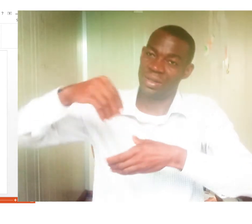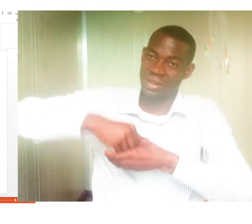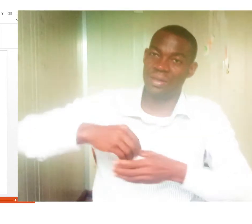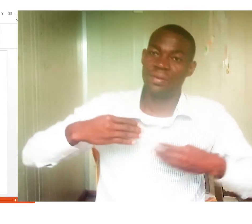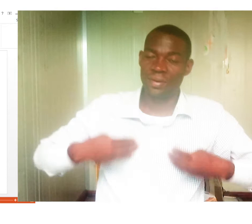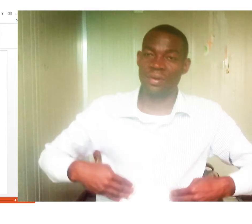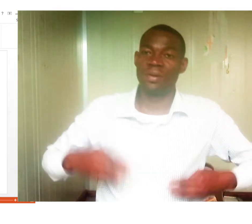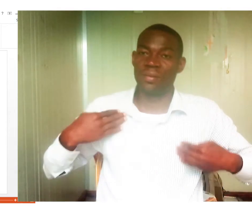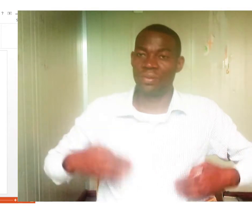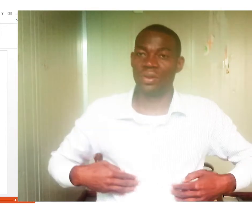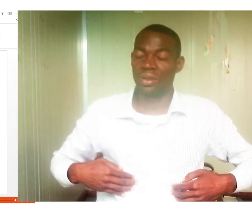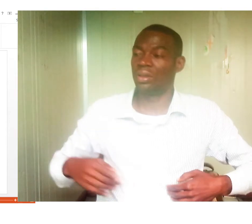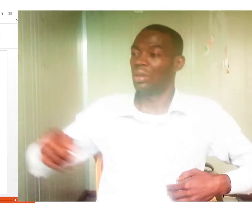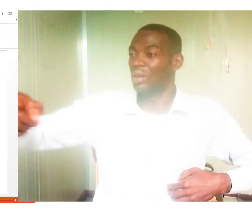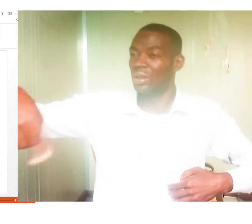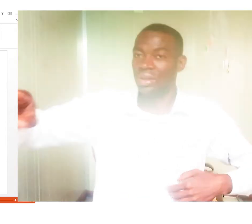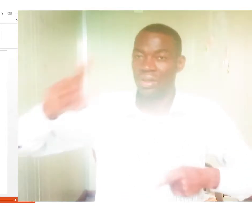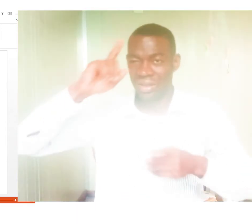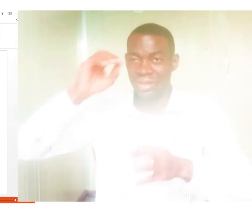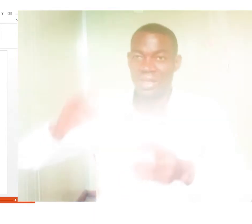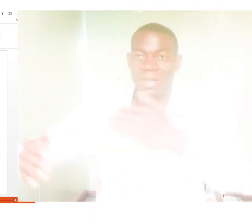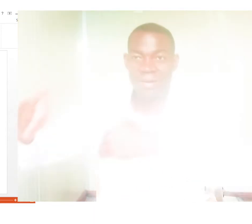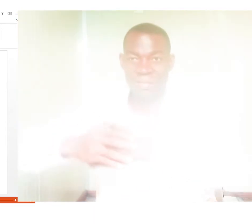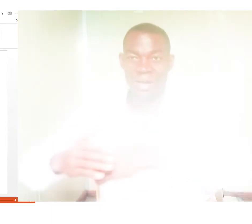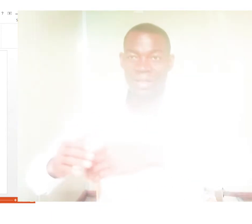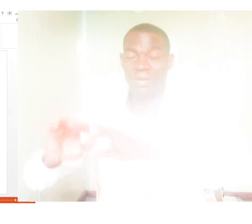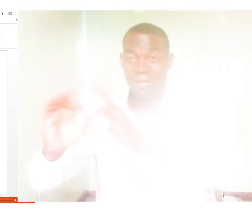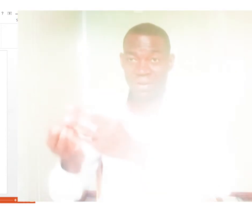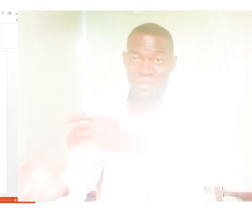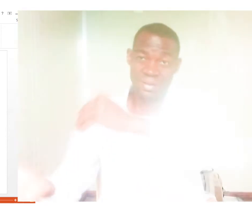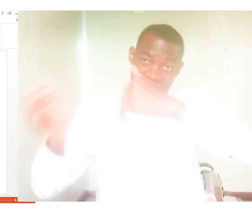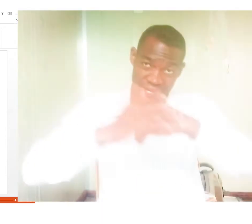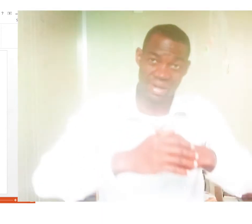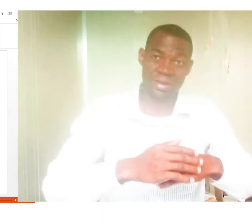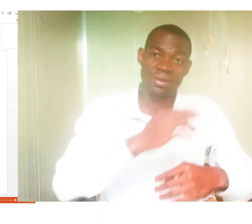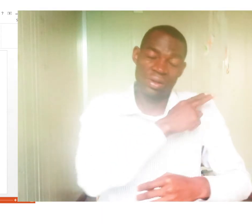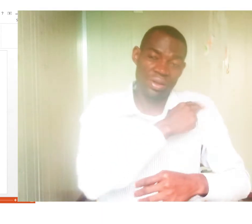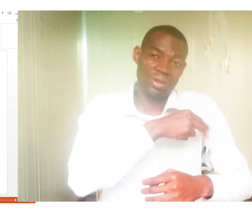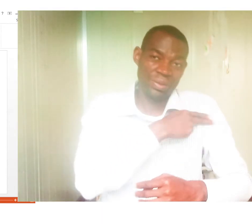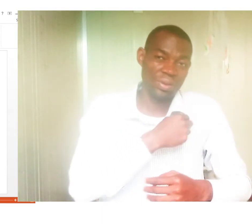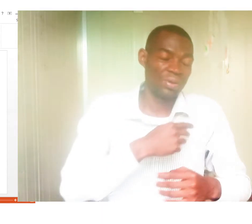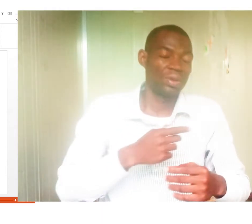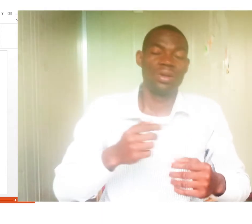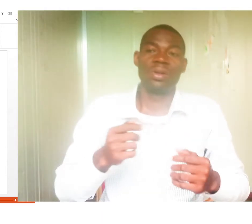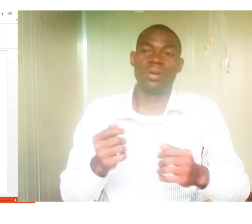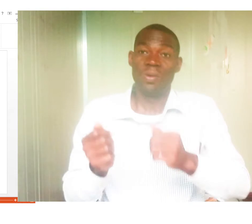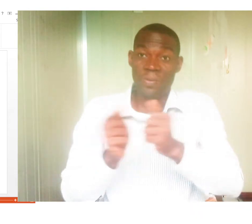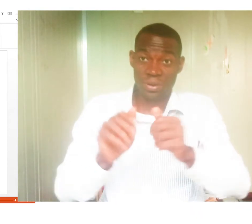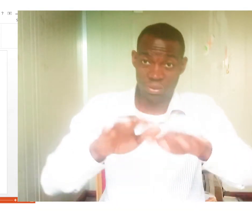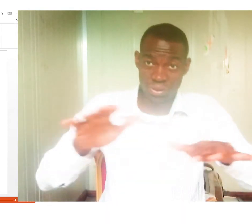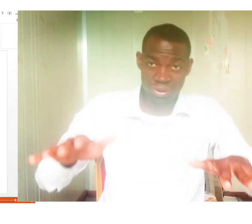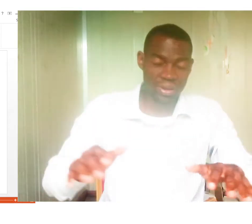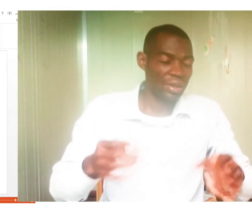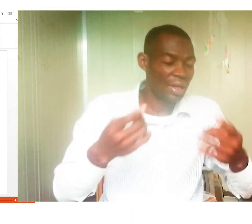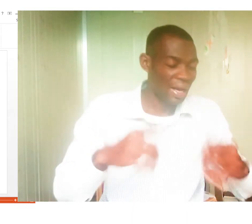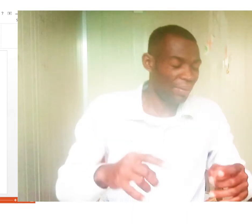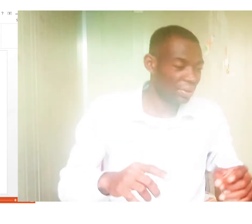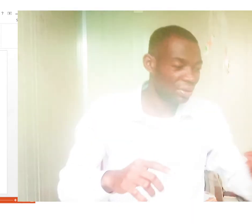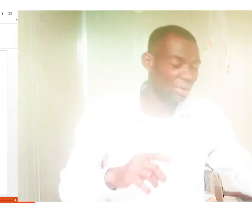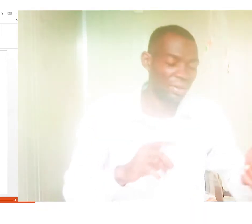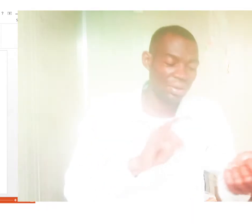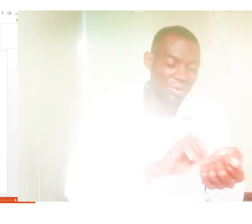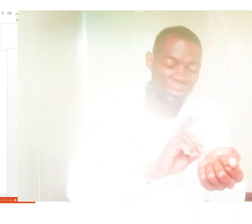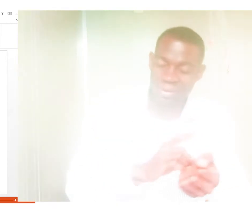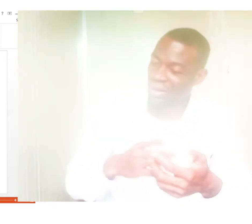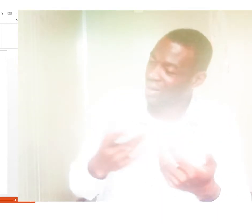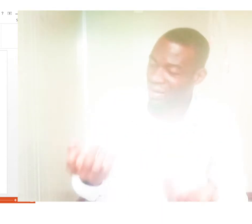their children. There, they were told that their children are HIV positive, and